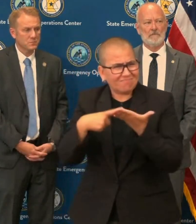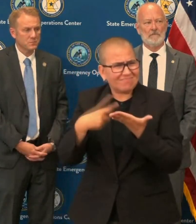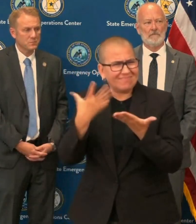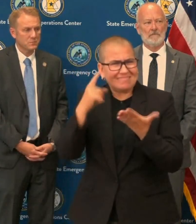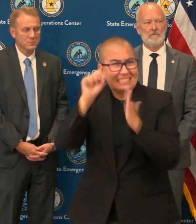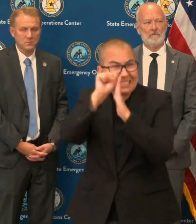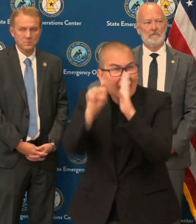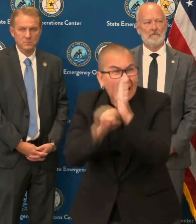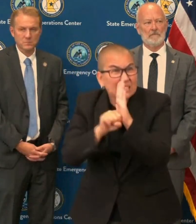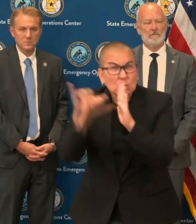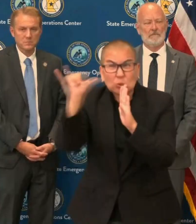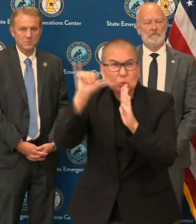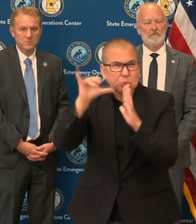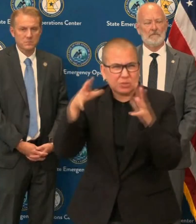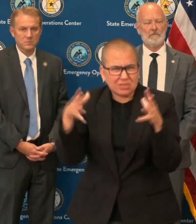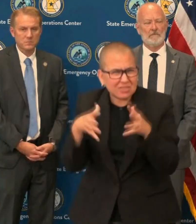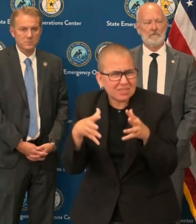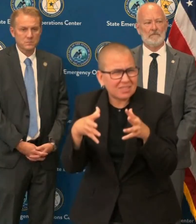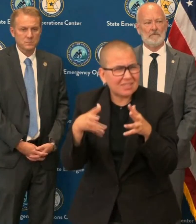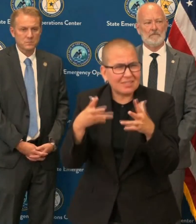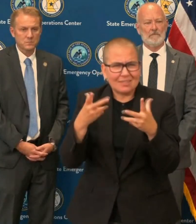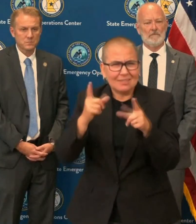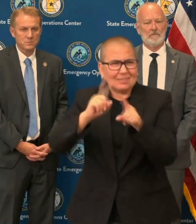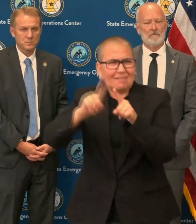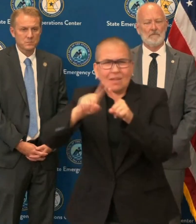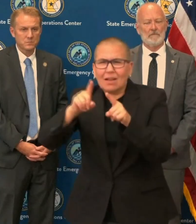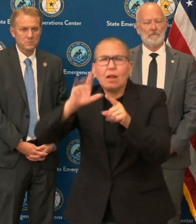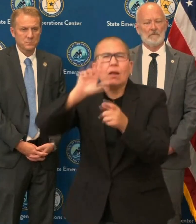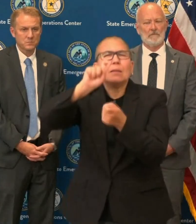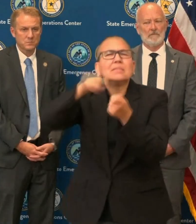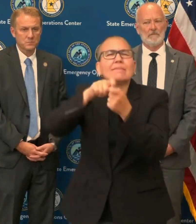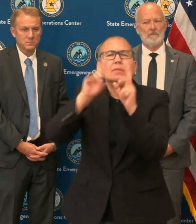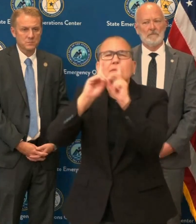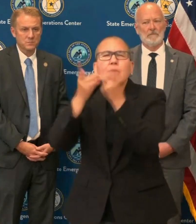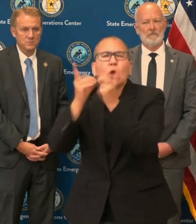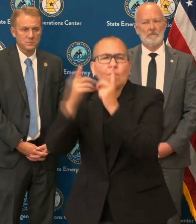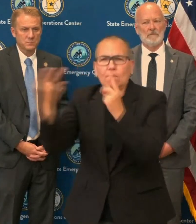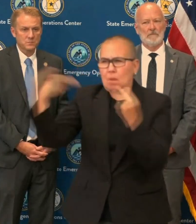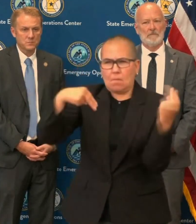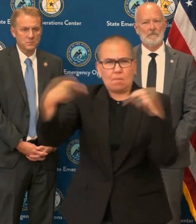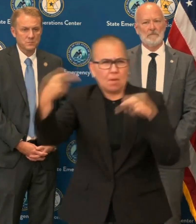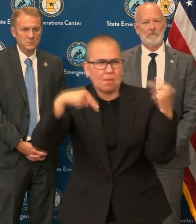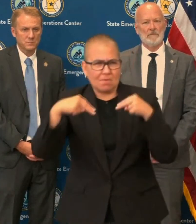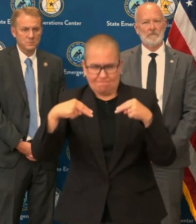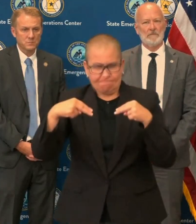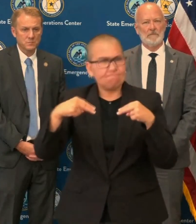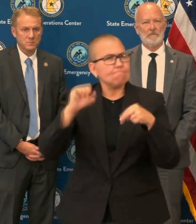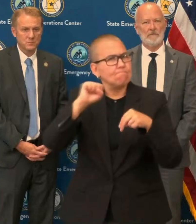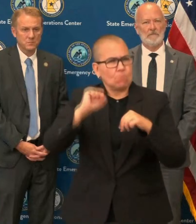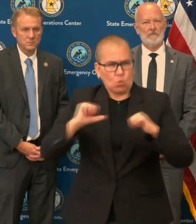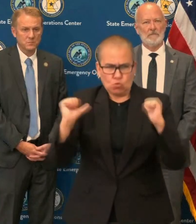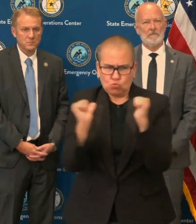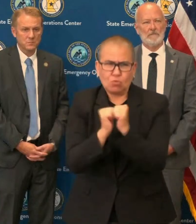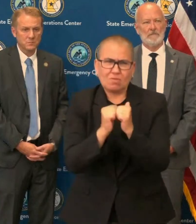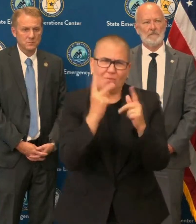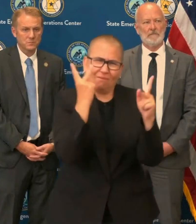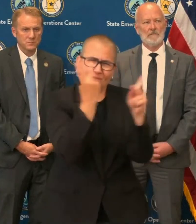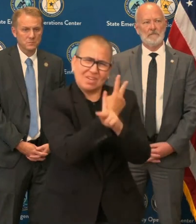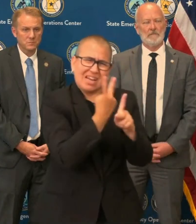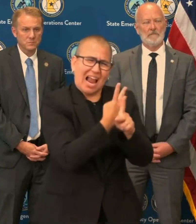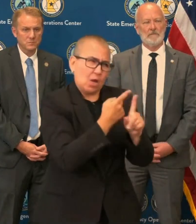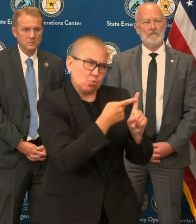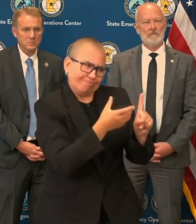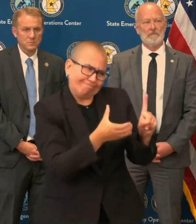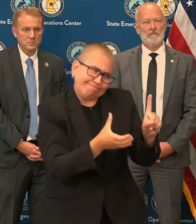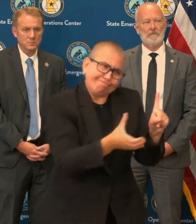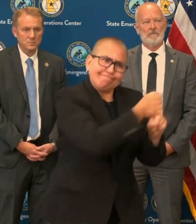from all different walks of life coming together to work on what's happening. And I received calls from folks across the